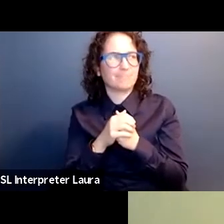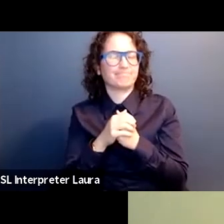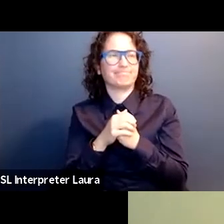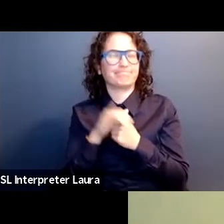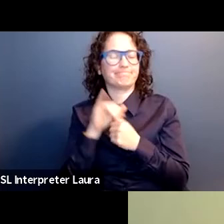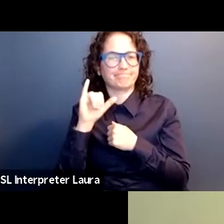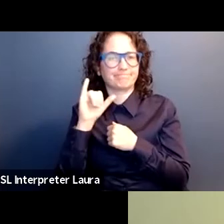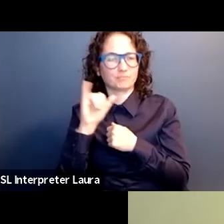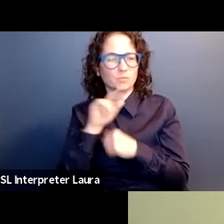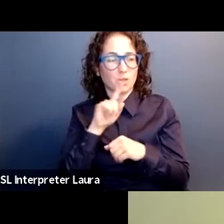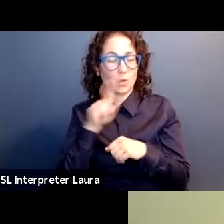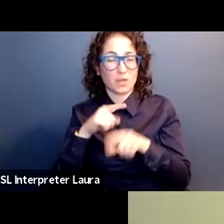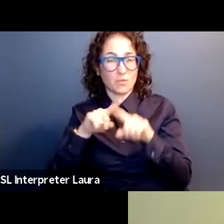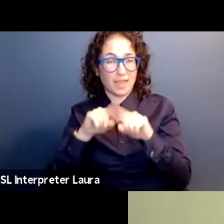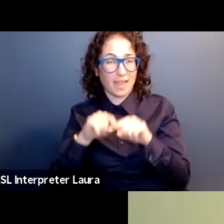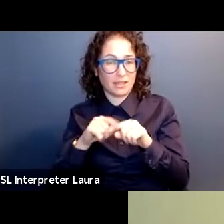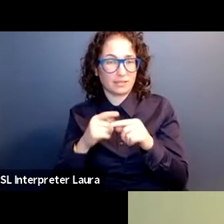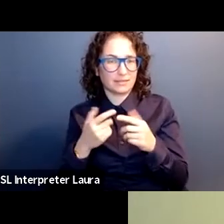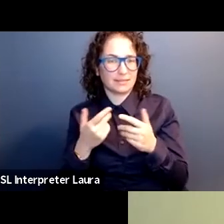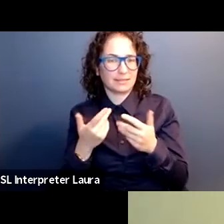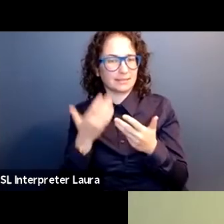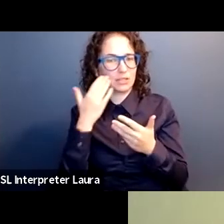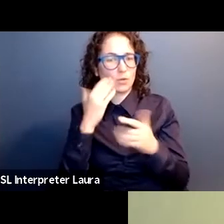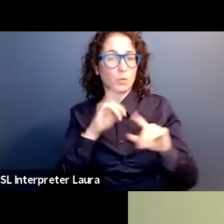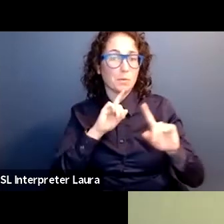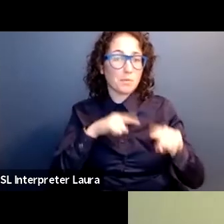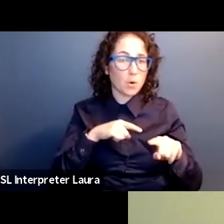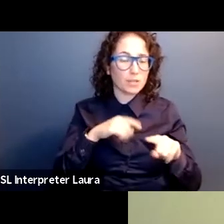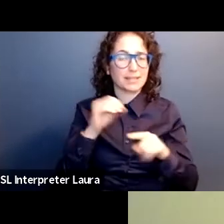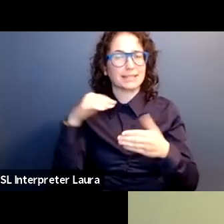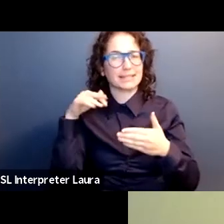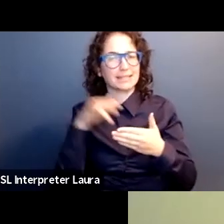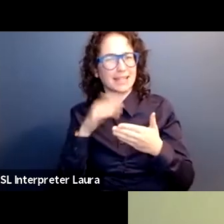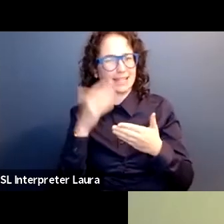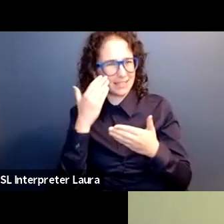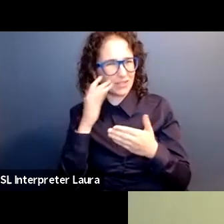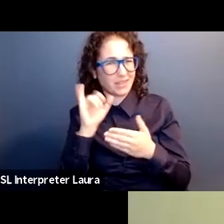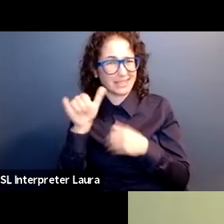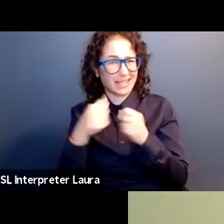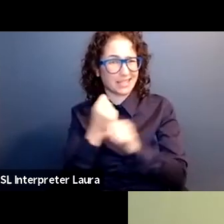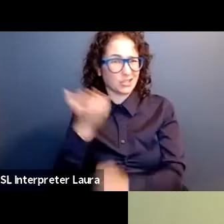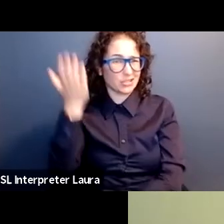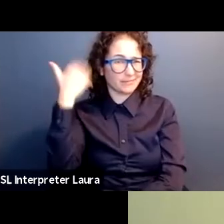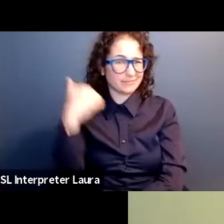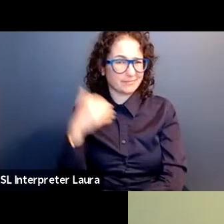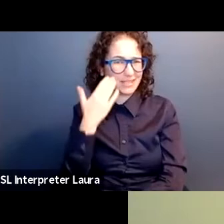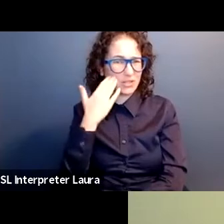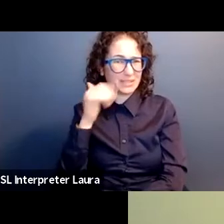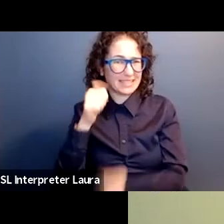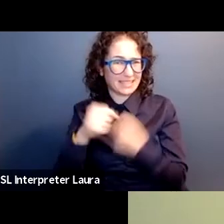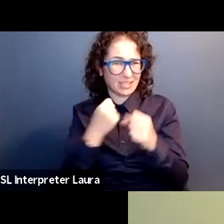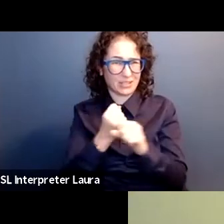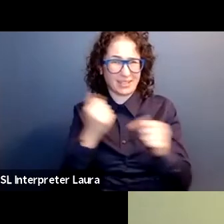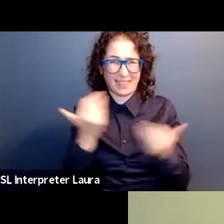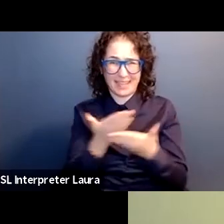we only rely on reports and study like was 10 years ago, and 10 years the things have changed